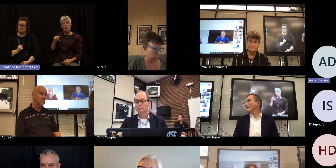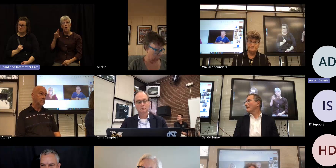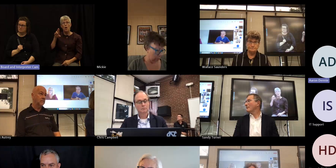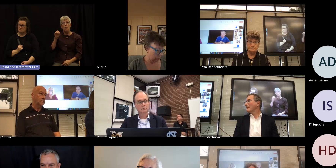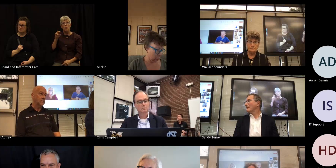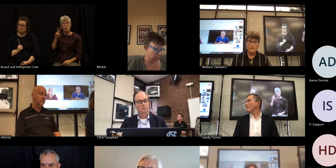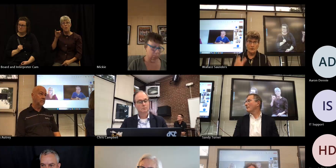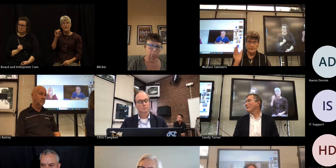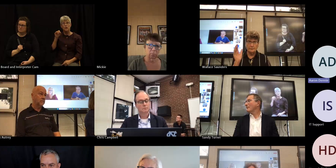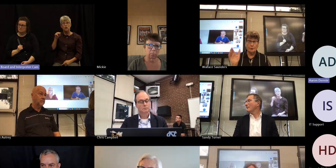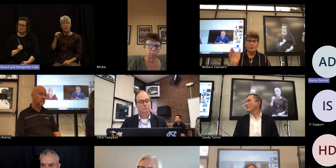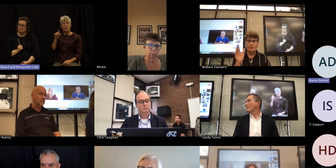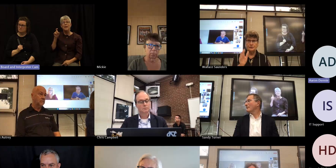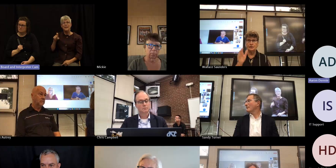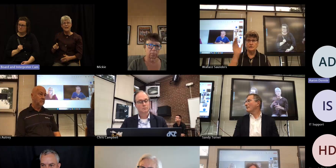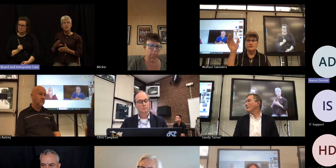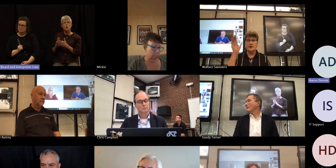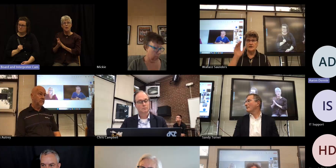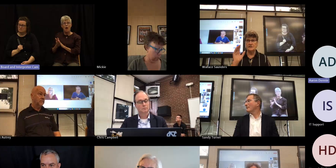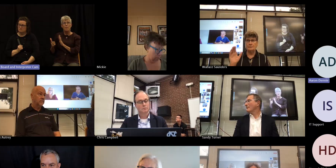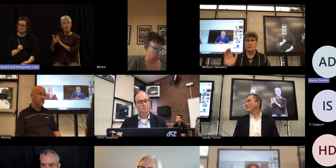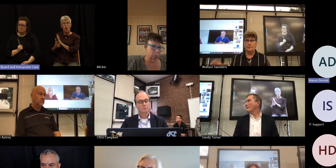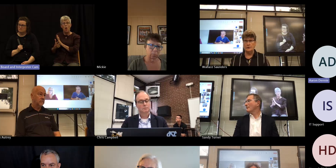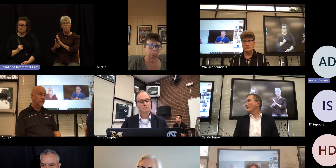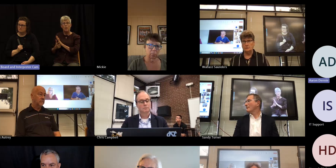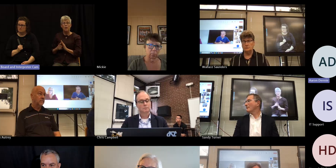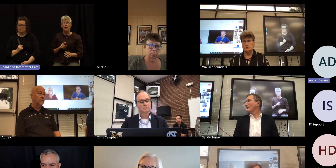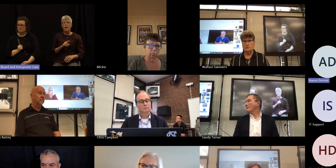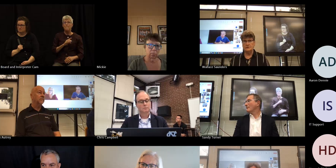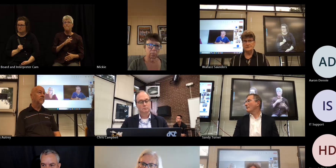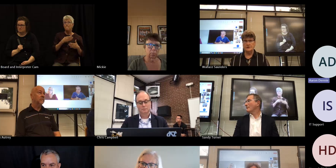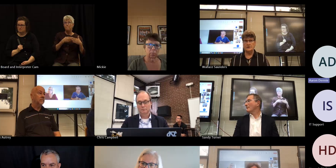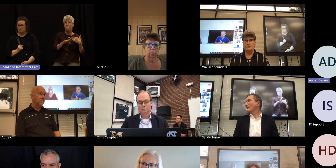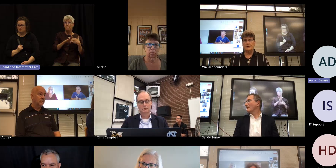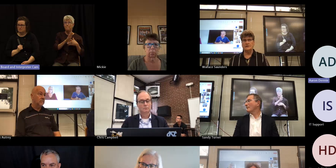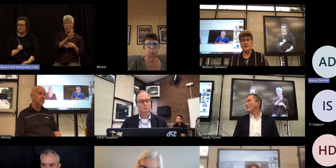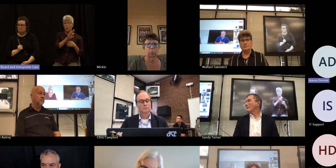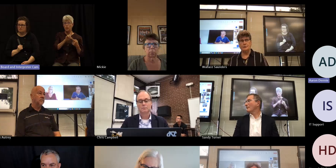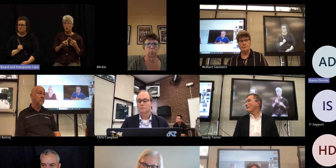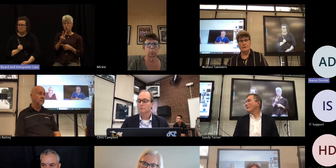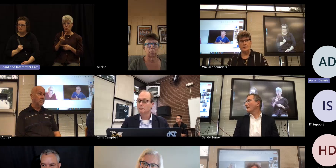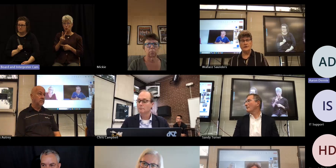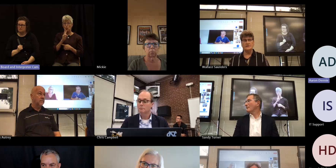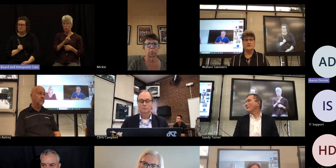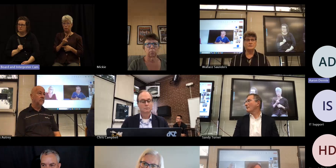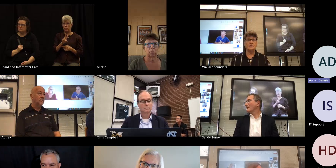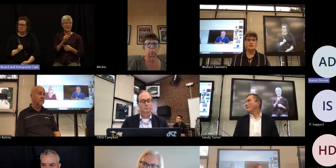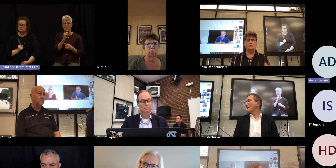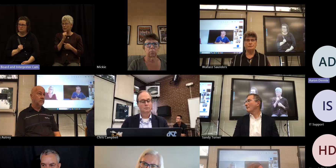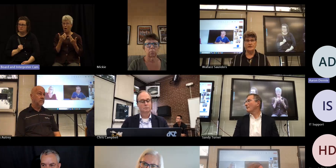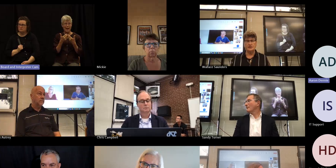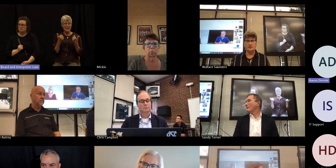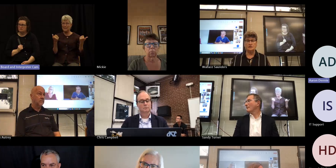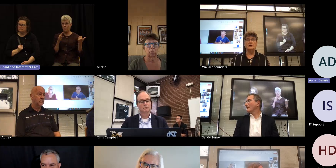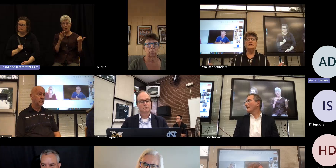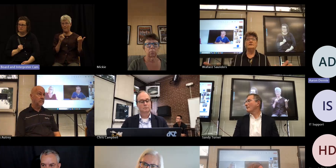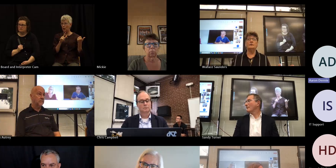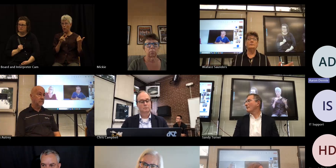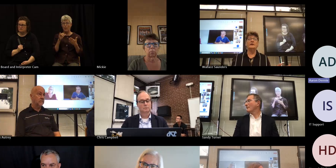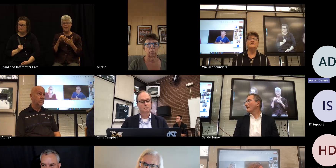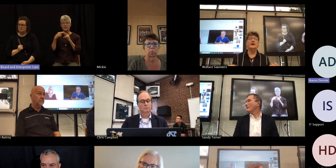law. The birth to two is not a separate bill. It's not going to be a separate bill. It is a special